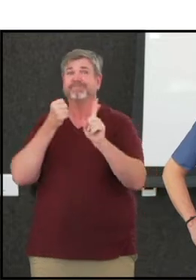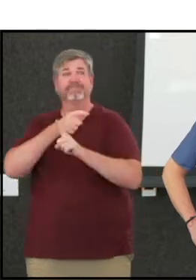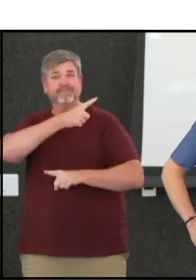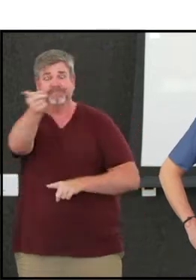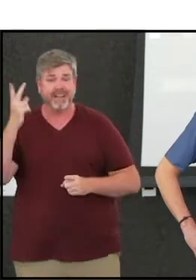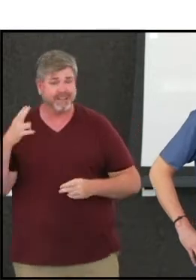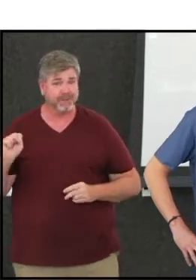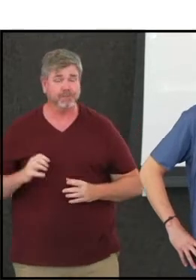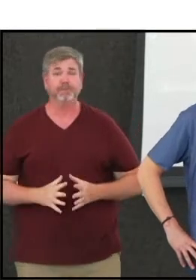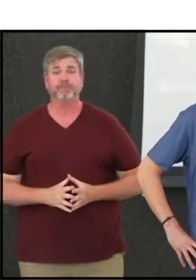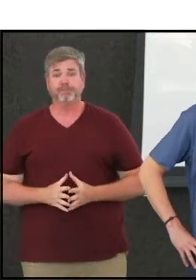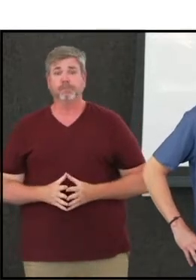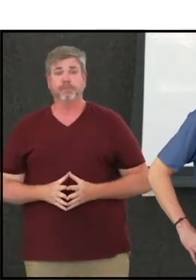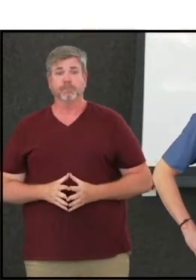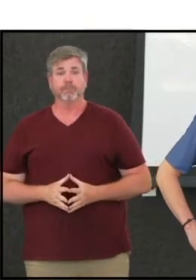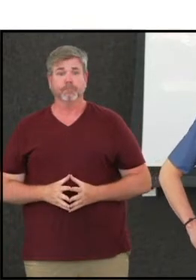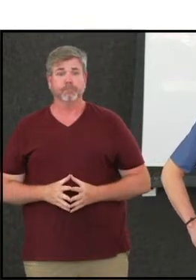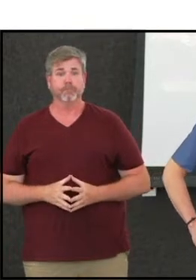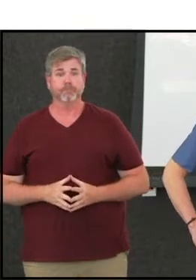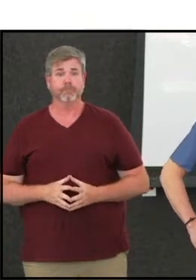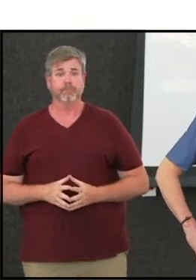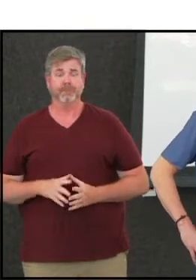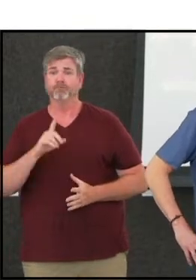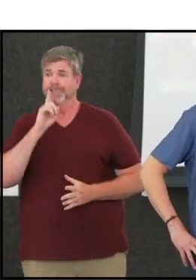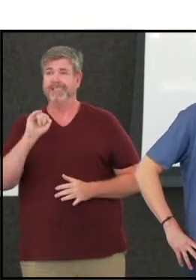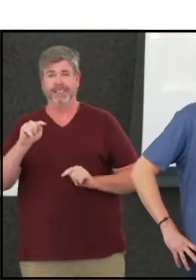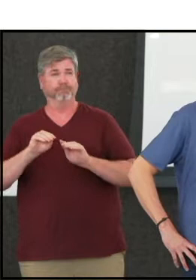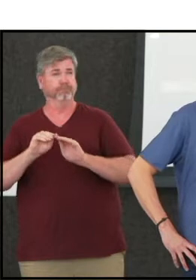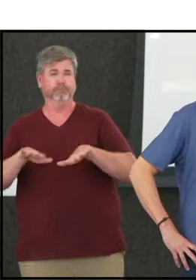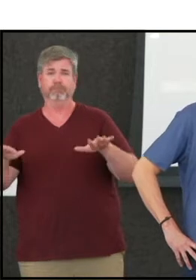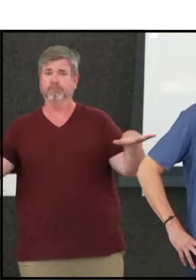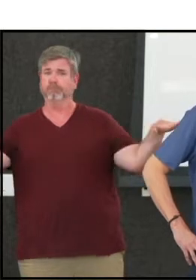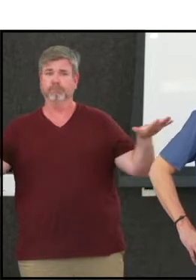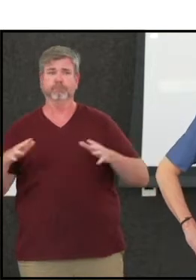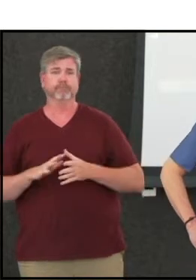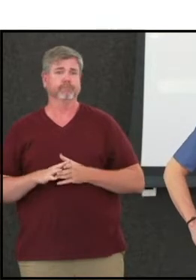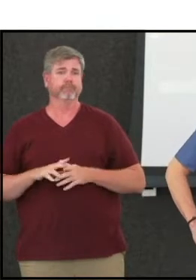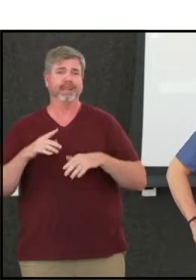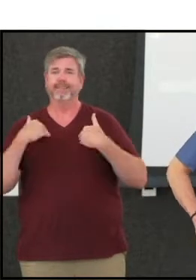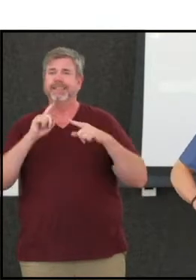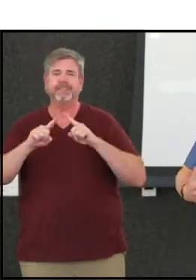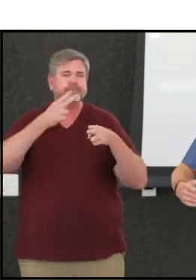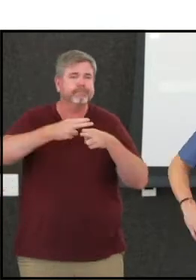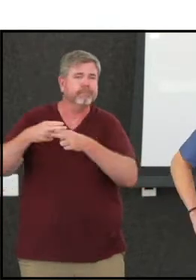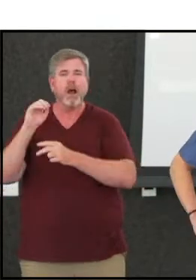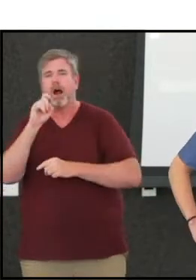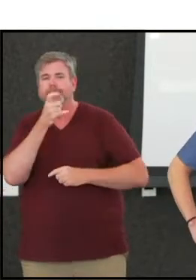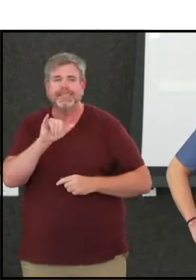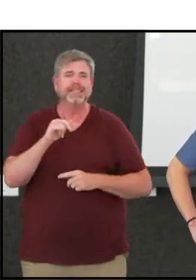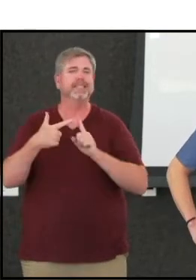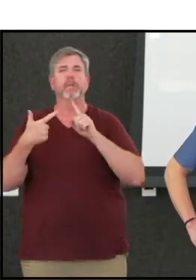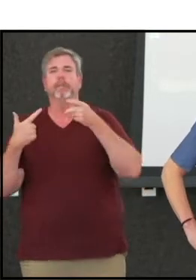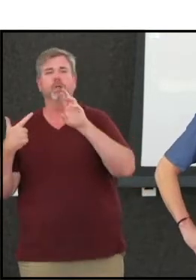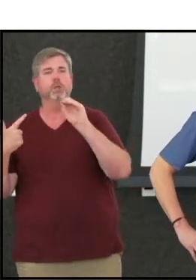I can tell you that it's prevalent, as I mentioned, Xanax, Adderall, Oxy, Percocet. Most of what you're going to buy on the street is,